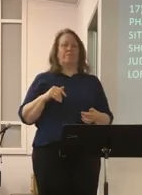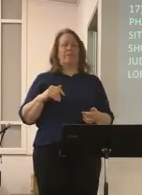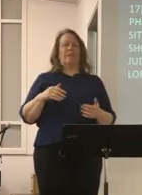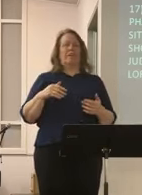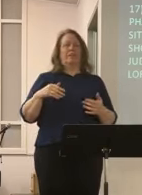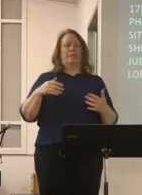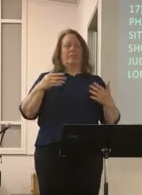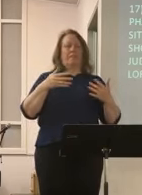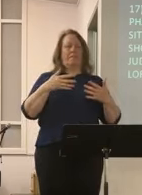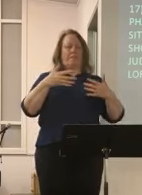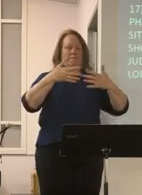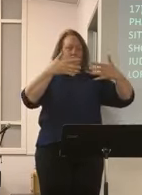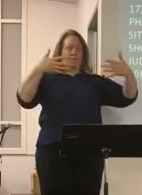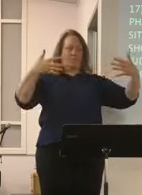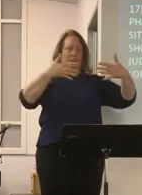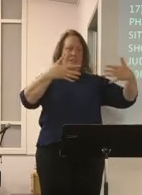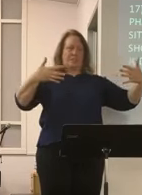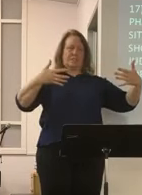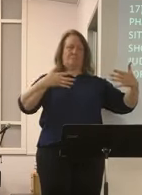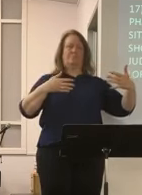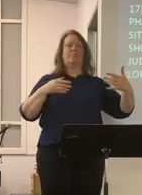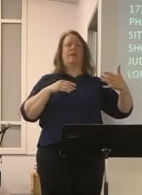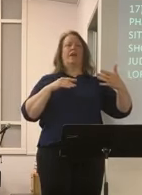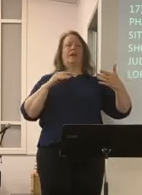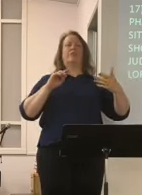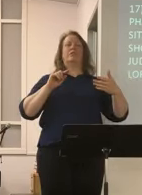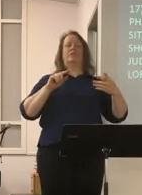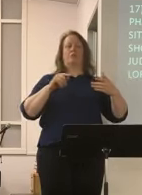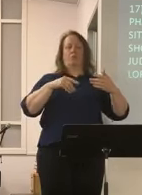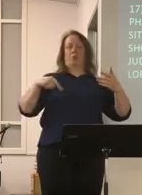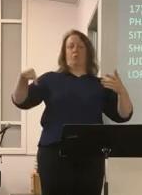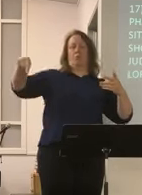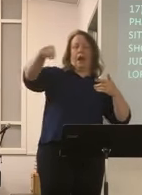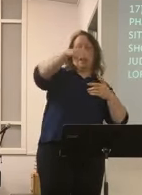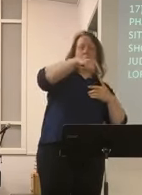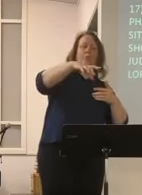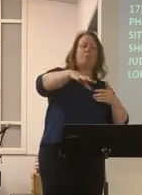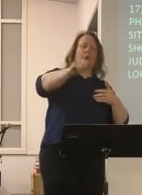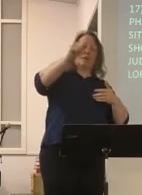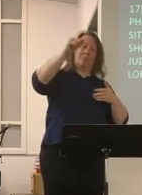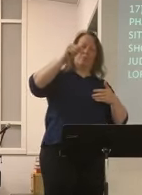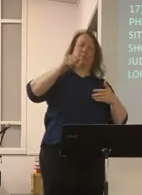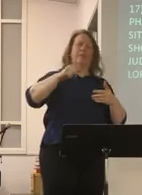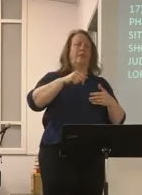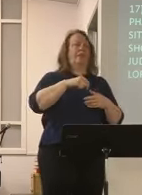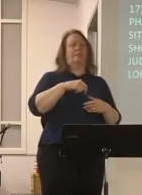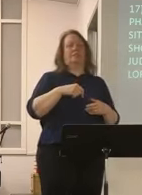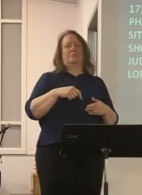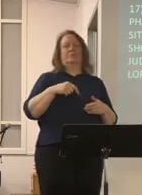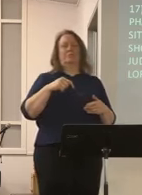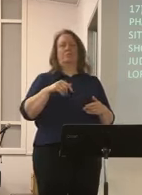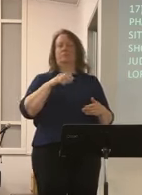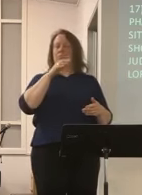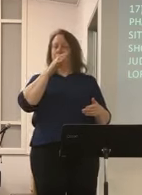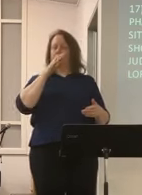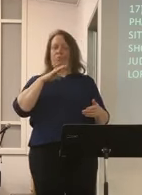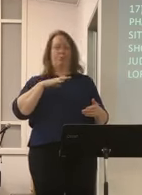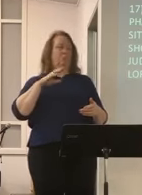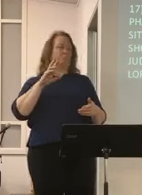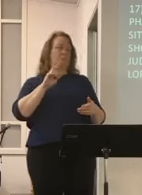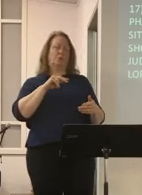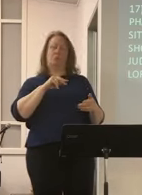run out, and it would have been a pain for them to run out to get the ball. Every one of you would have just thrown it over. And she walked right past